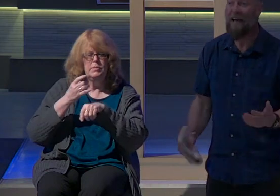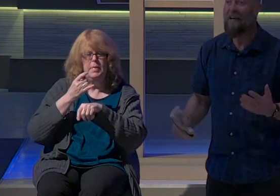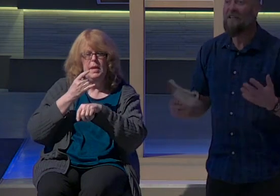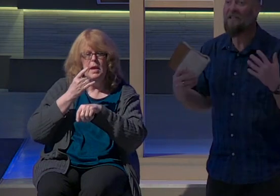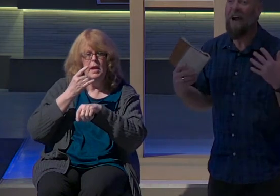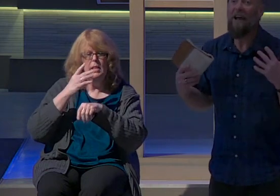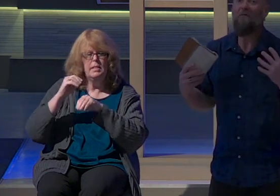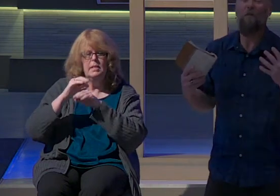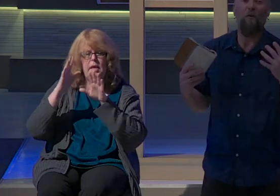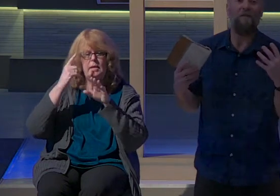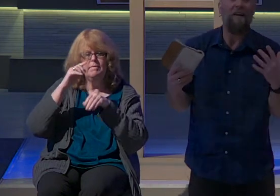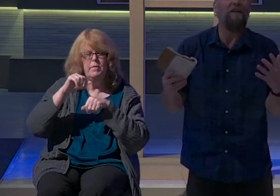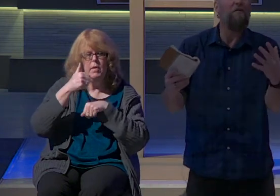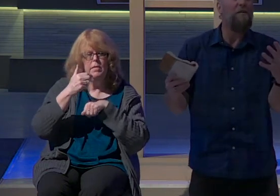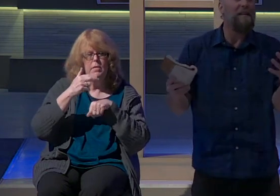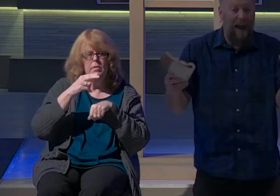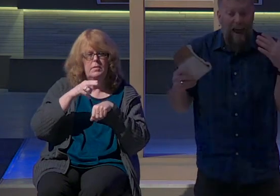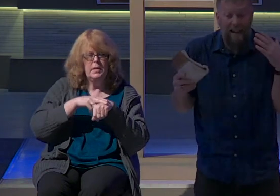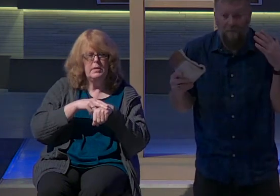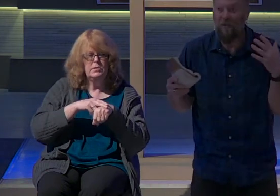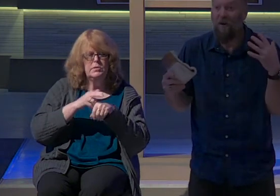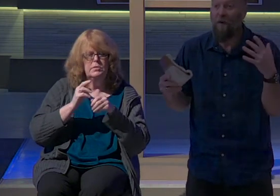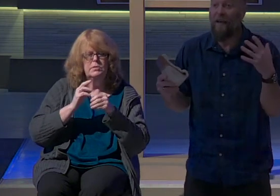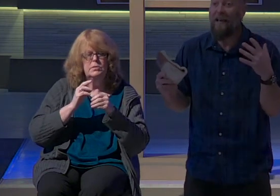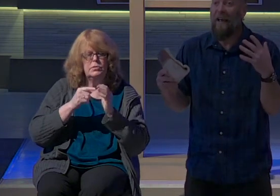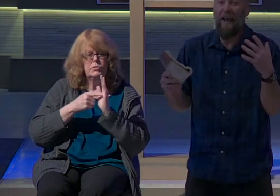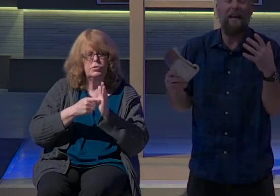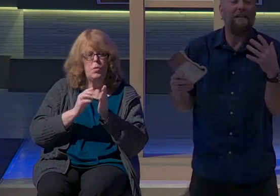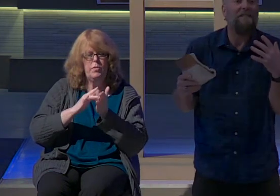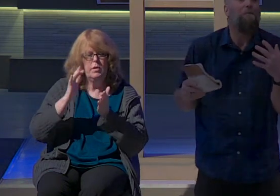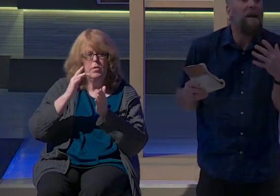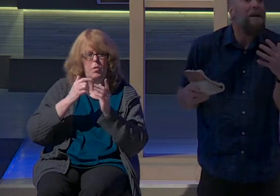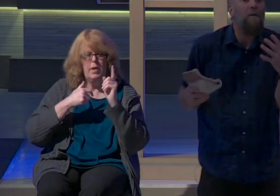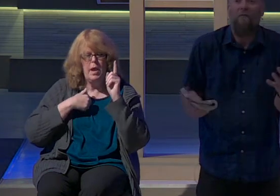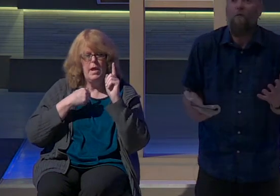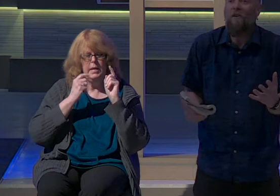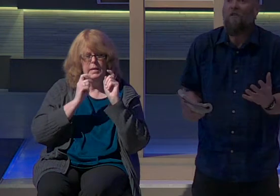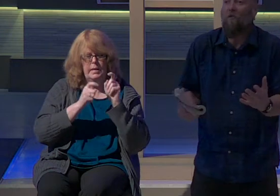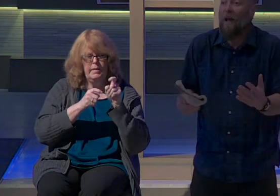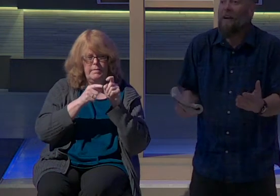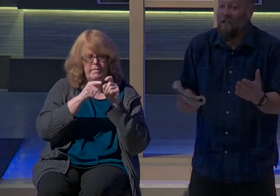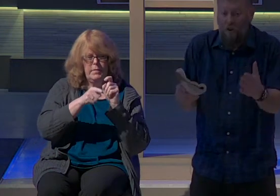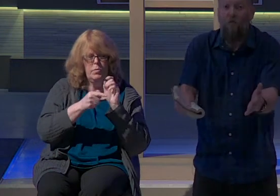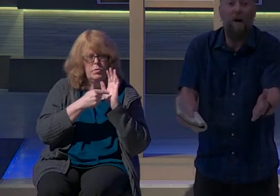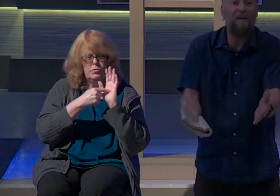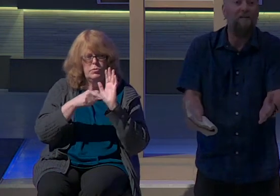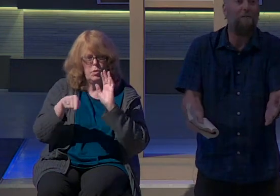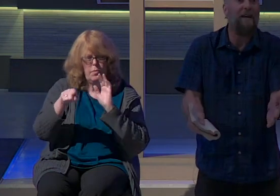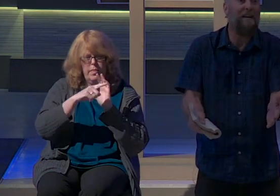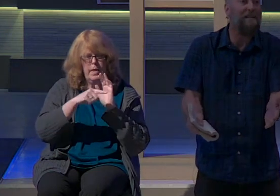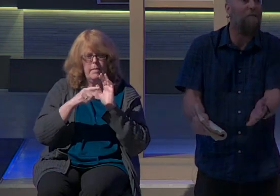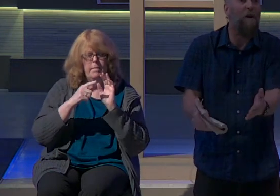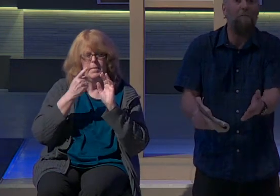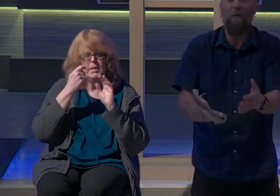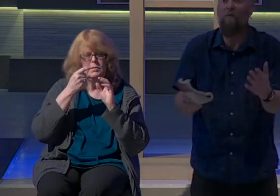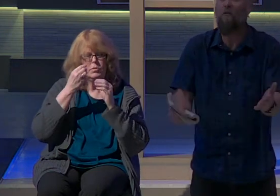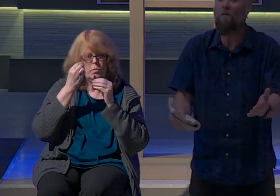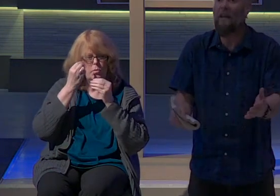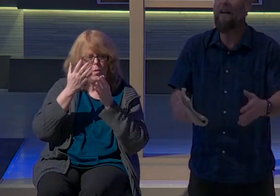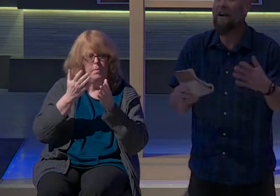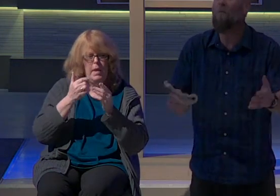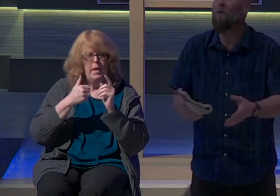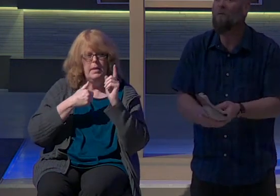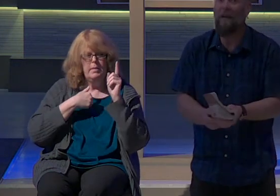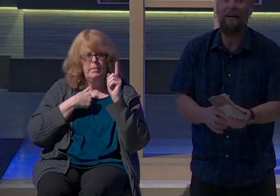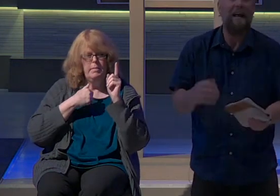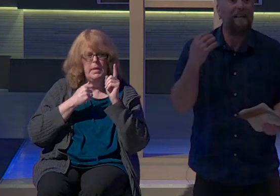right? Shine forth the glory that I am showing and displaying before you. And as you walk in obedience and walk before me